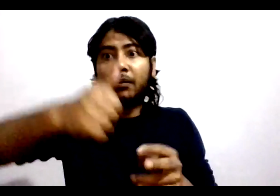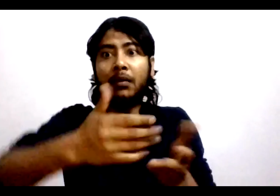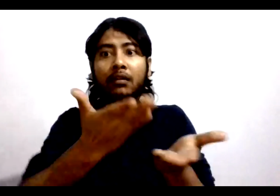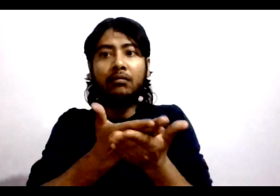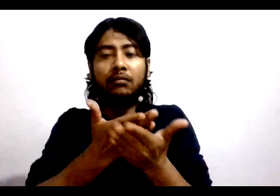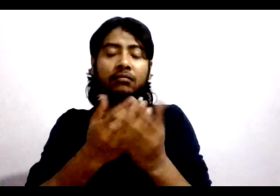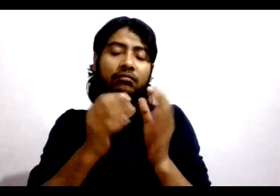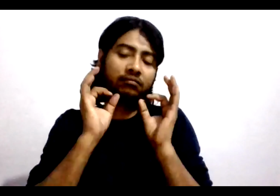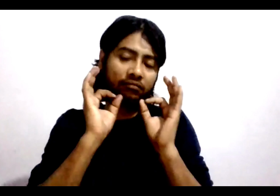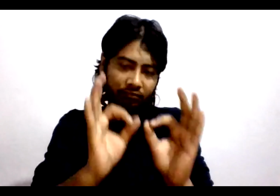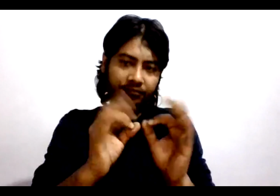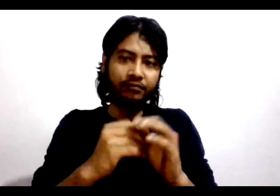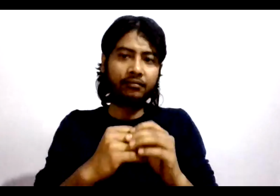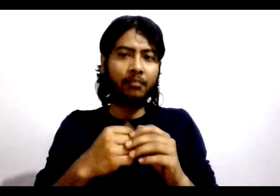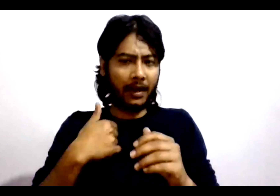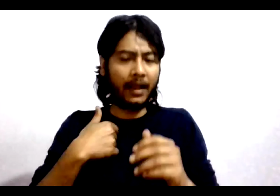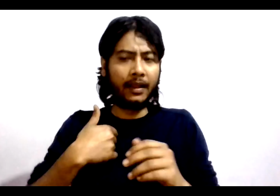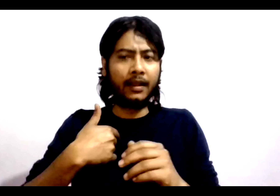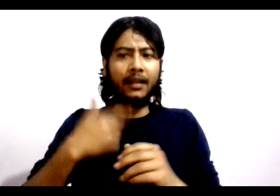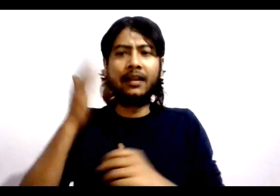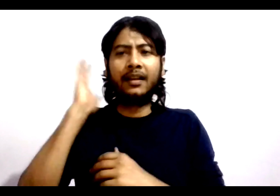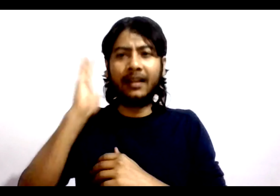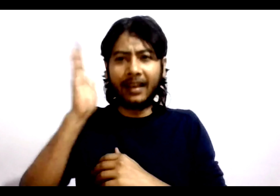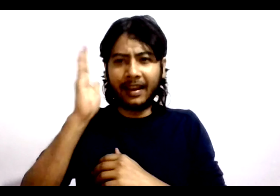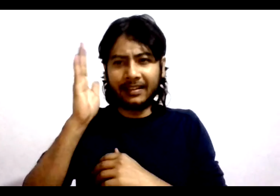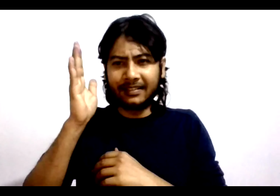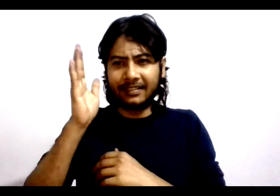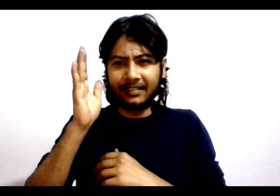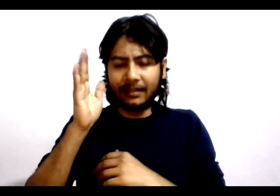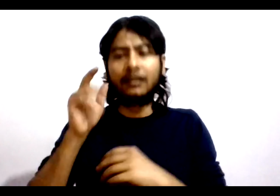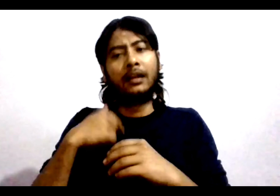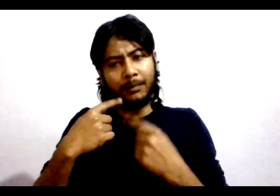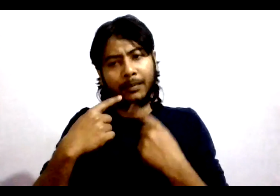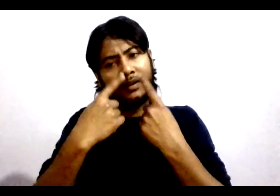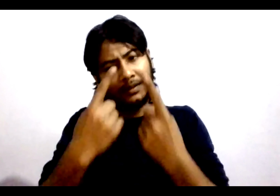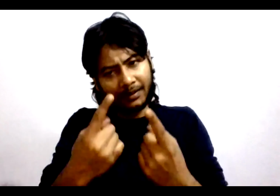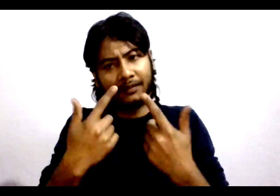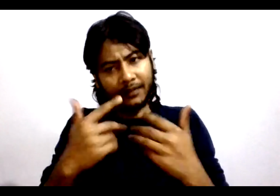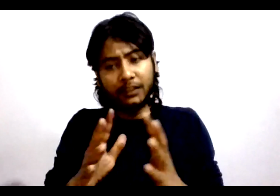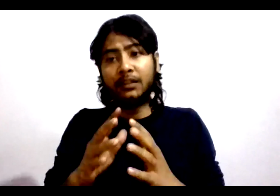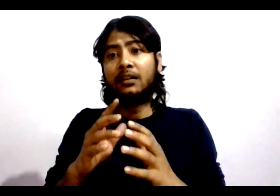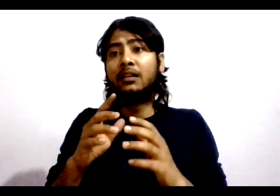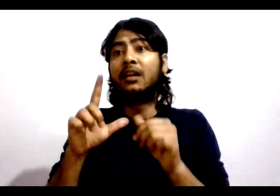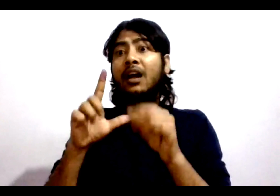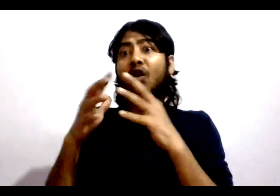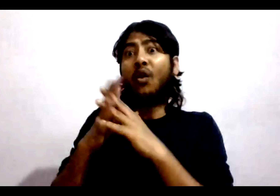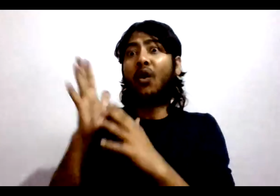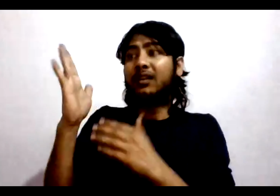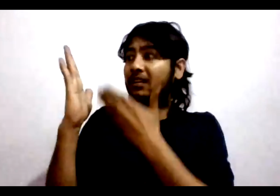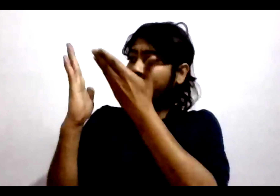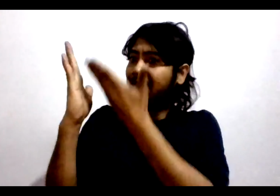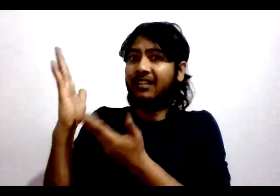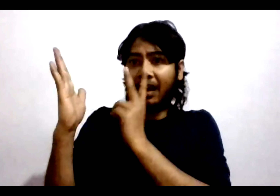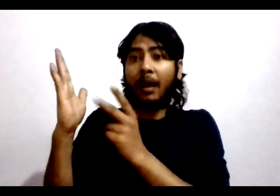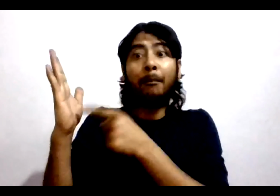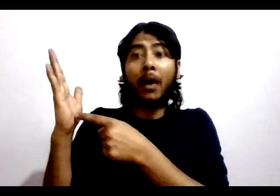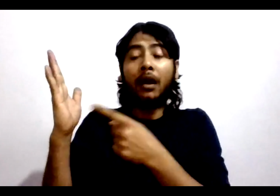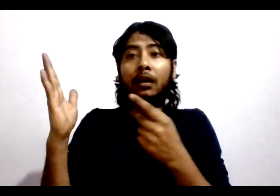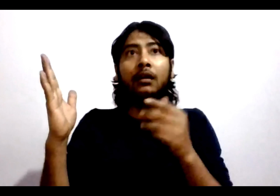I think I made that statement earlier as well, that best of laws can remain on statute book if they're not invoked. Okay.